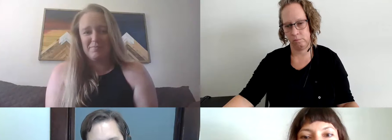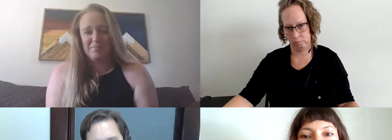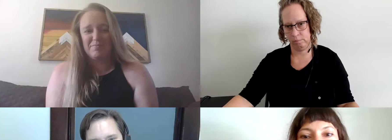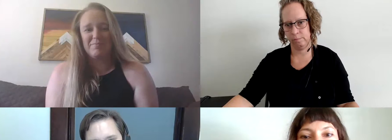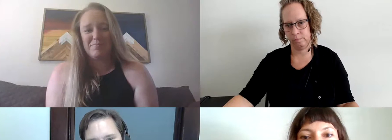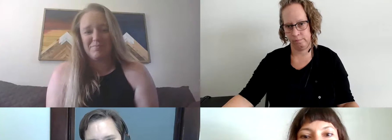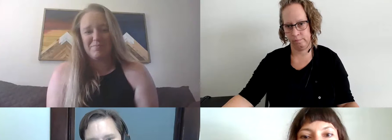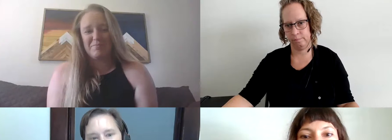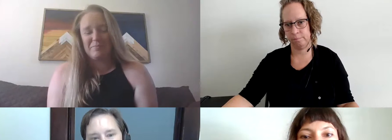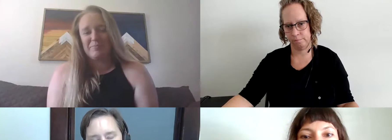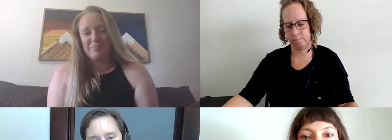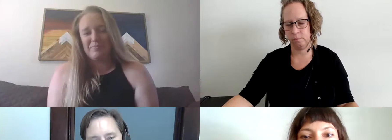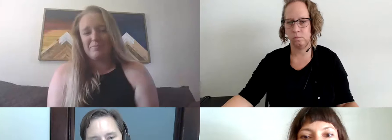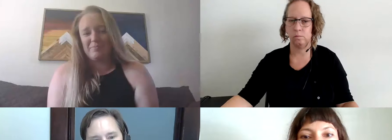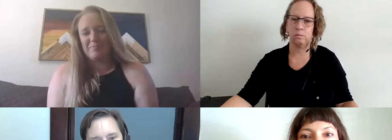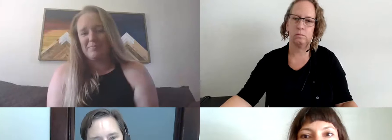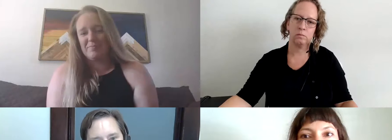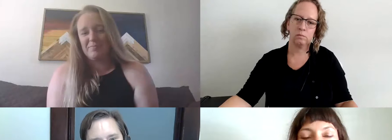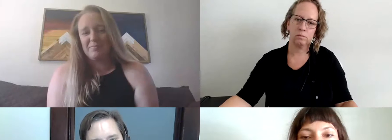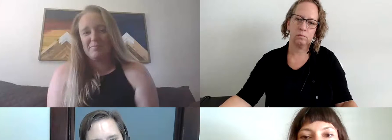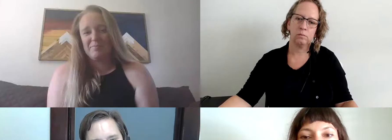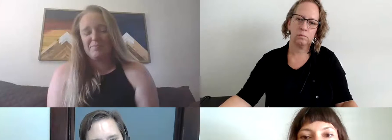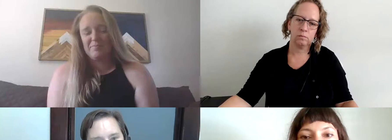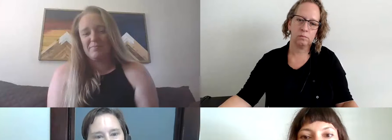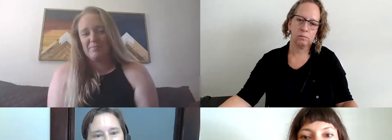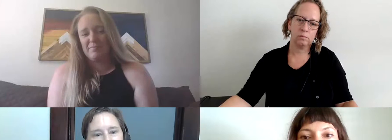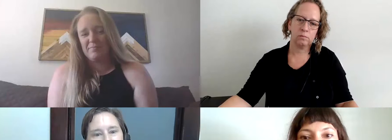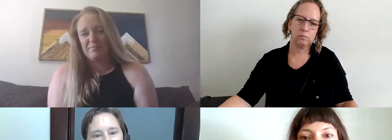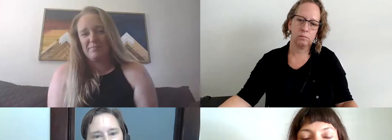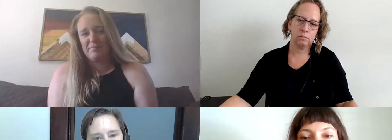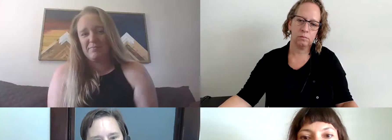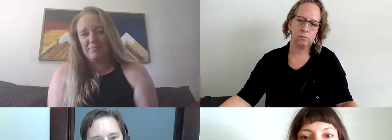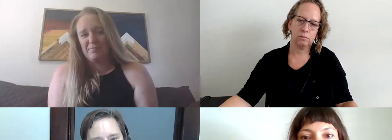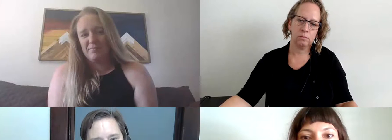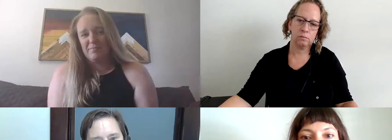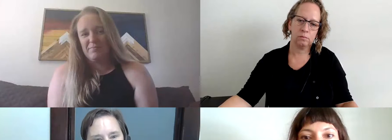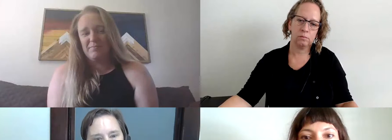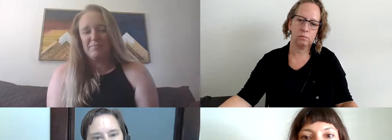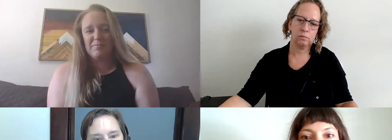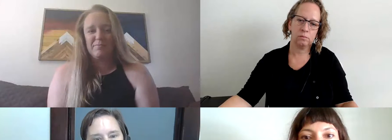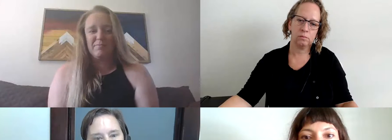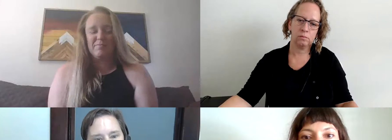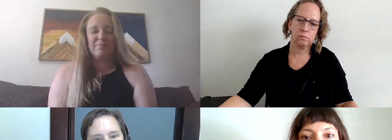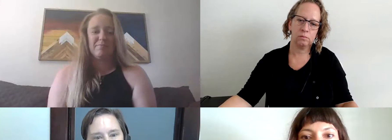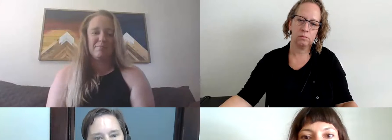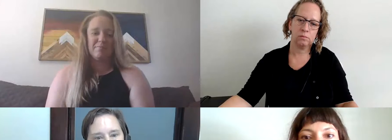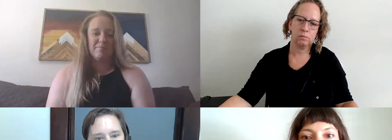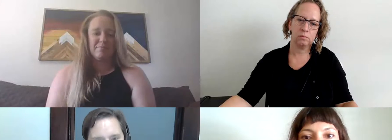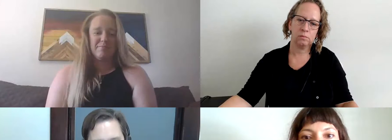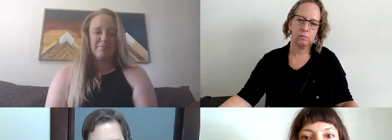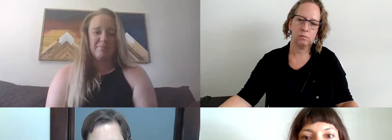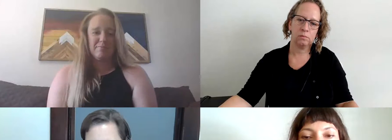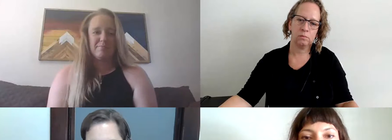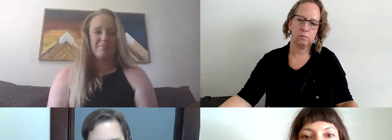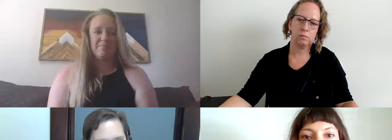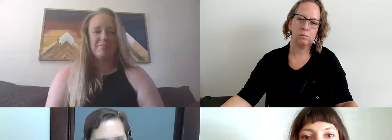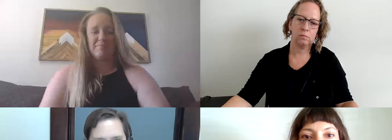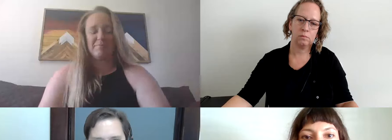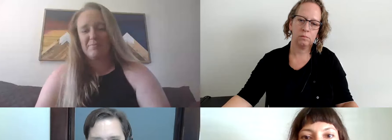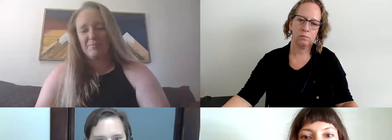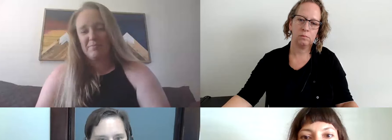intelligence, AI, is what's generating those captions. It's a machine, right? So it's trying to pick up the words,